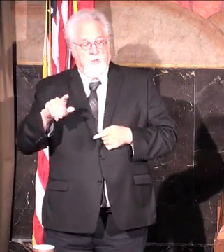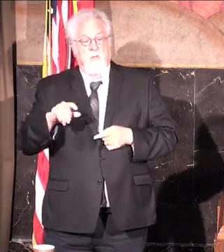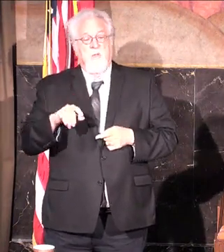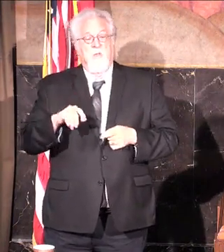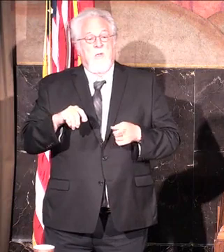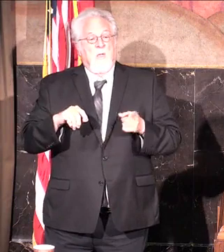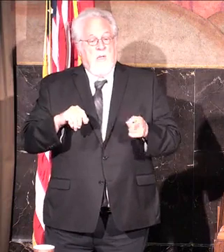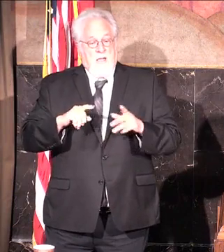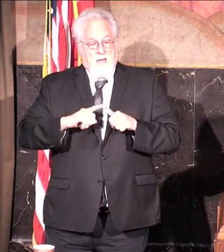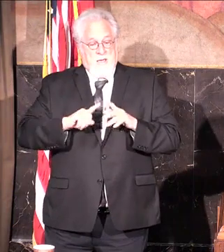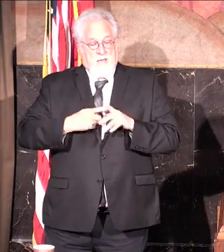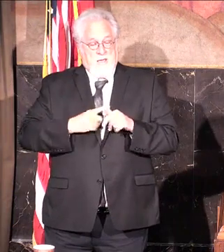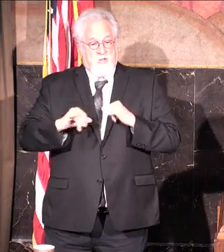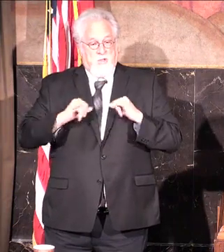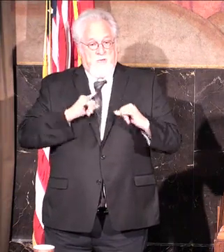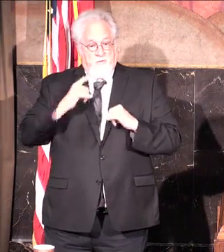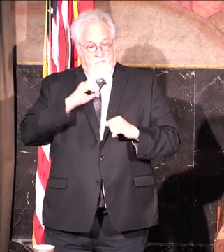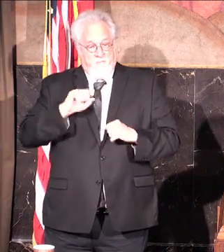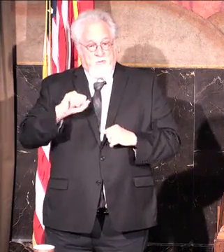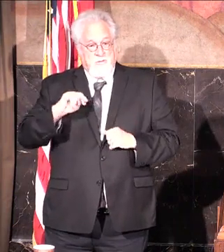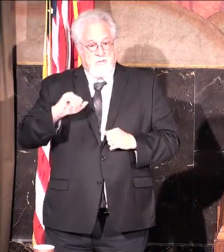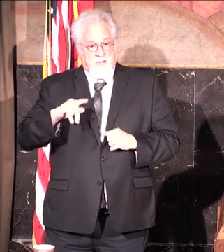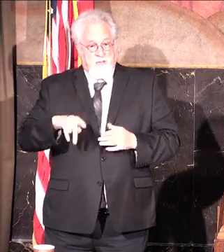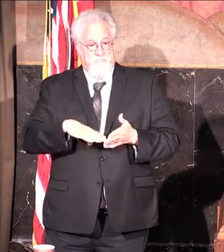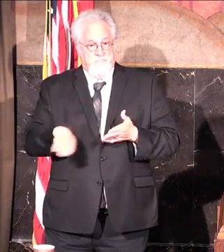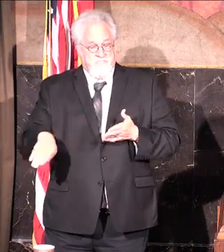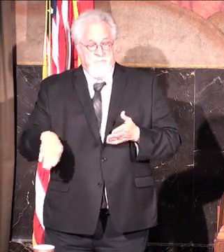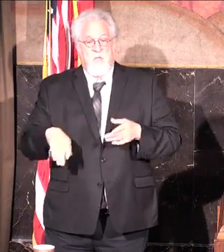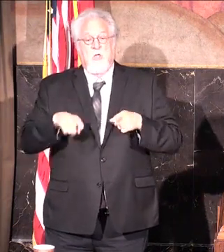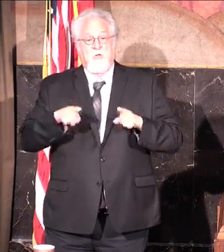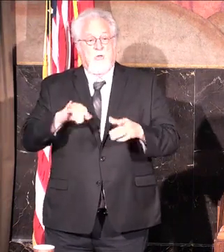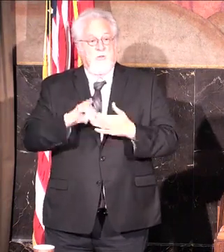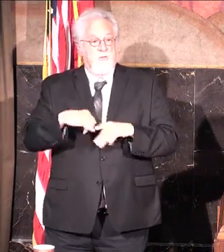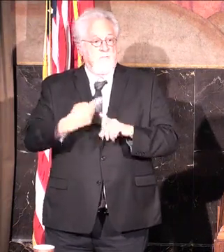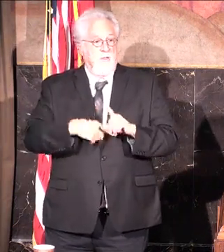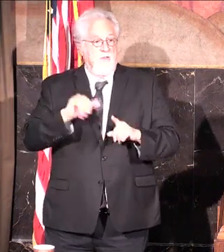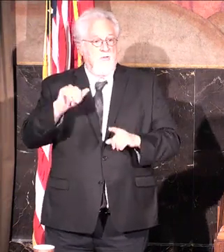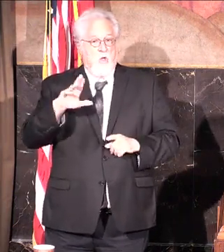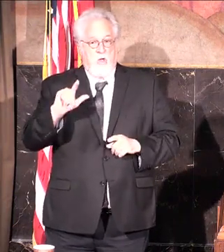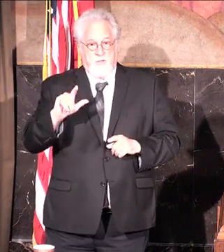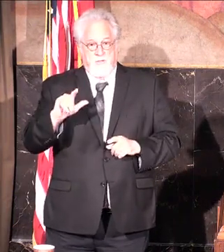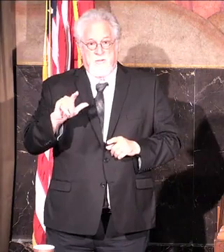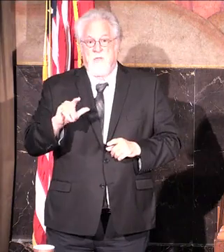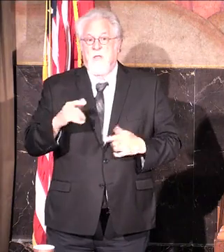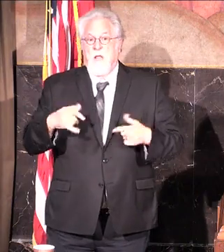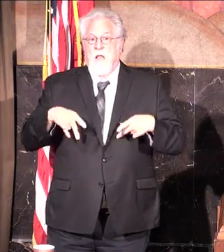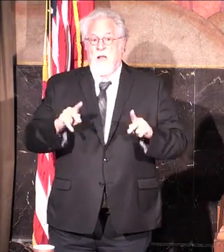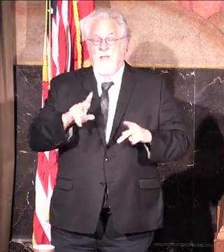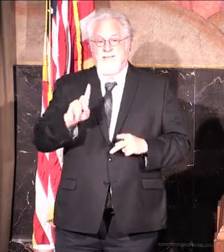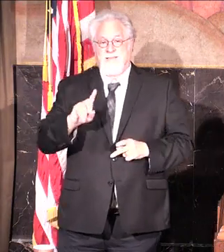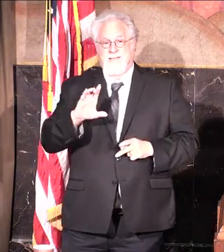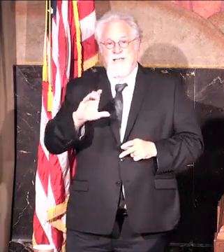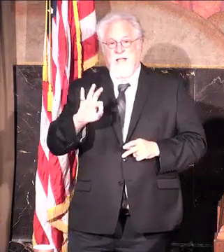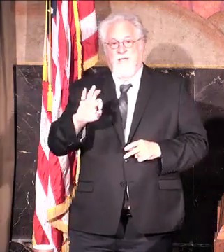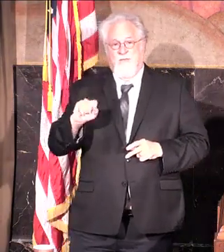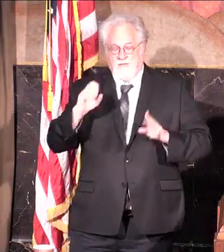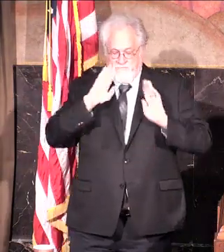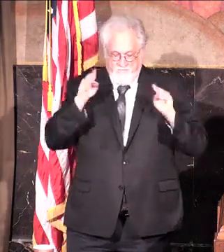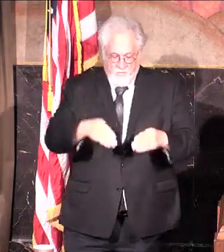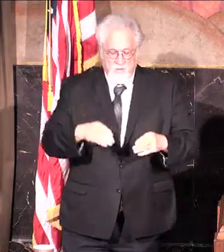initial interviews for new SNAP applicants have been waived during the month of August. This allows DCFS to focus on